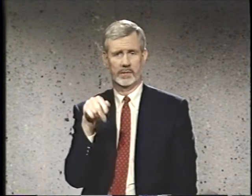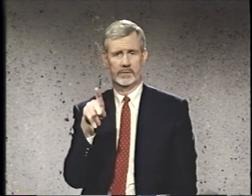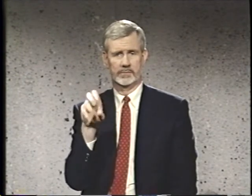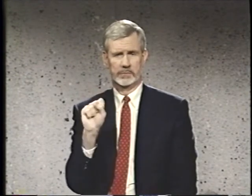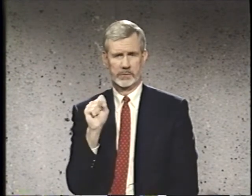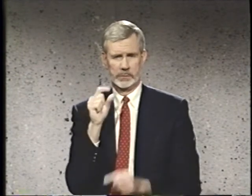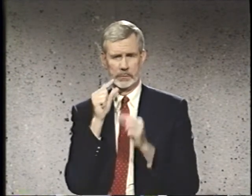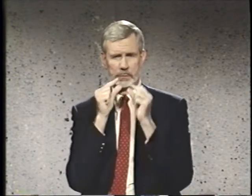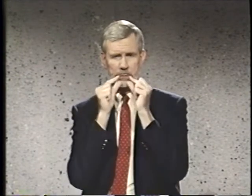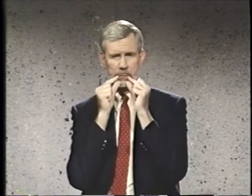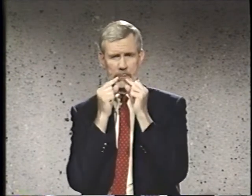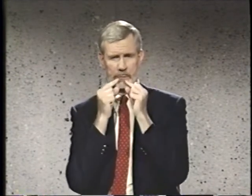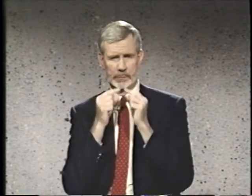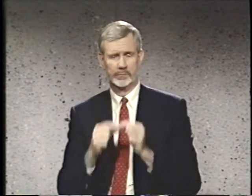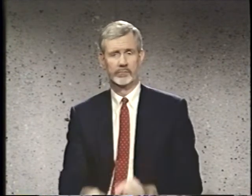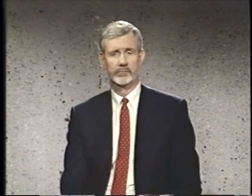Pursed lips.